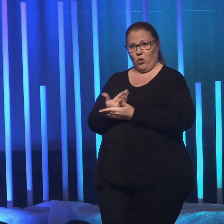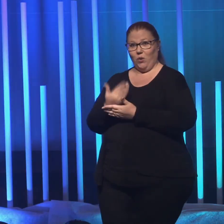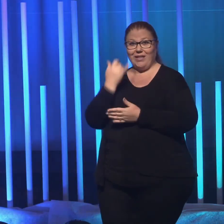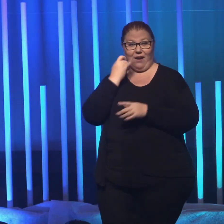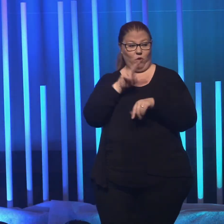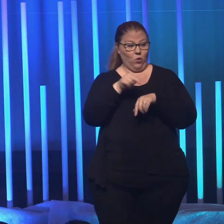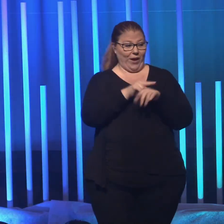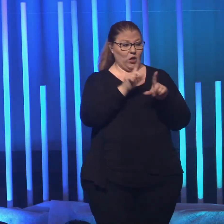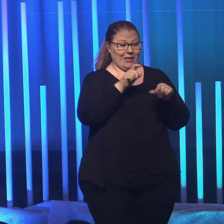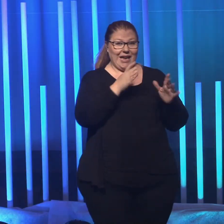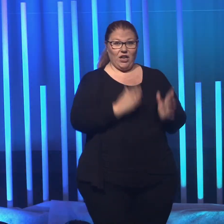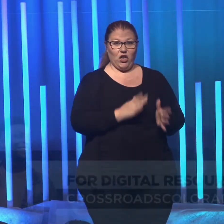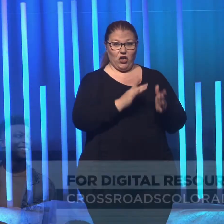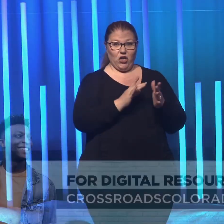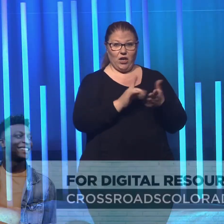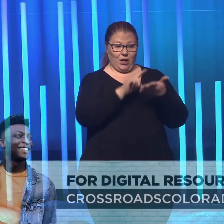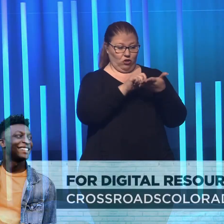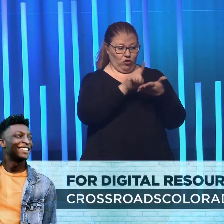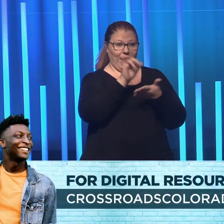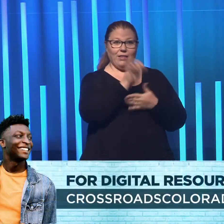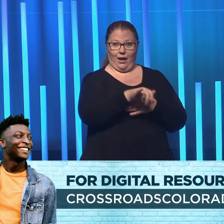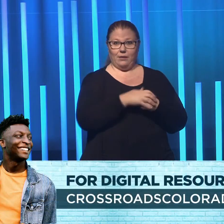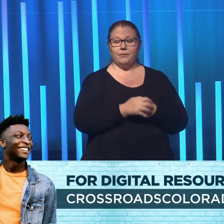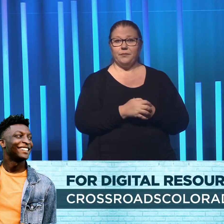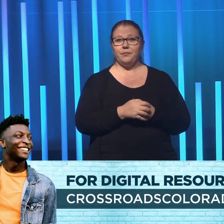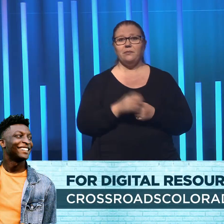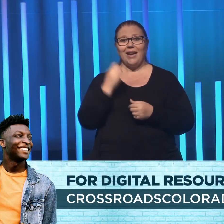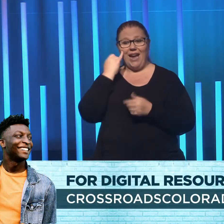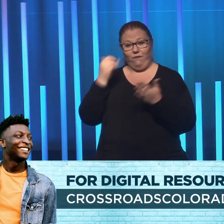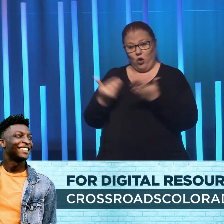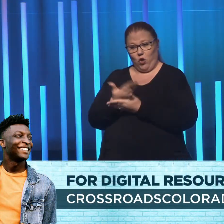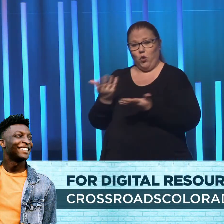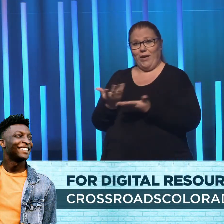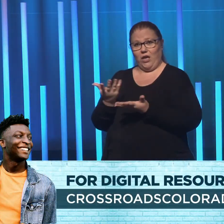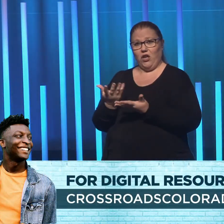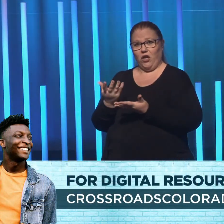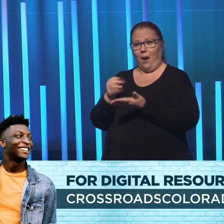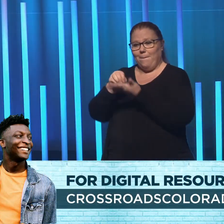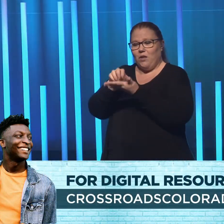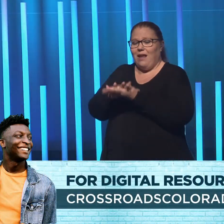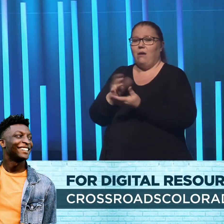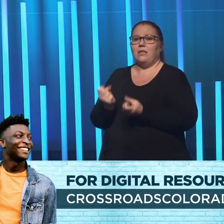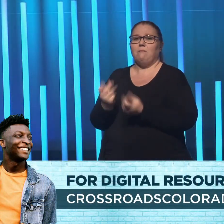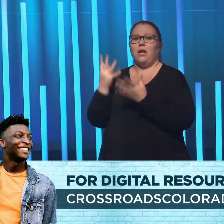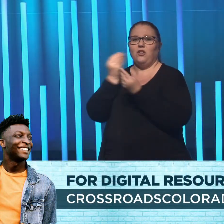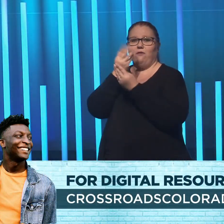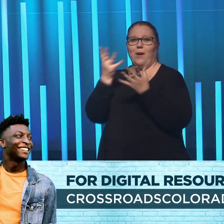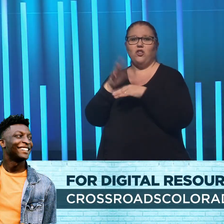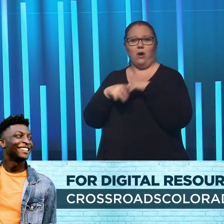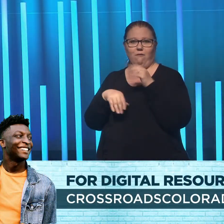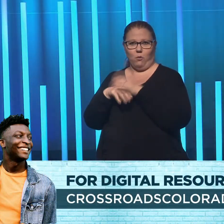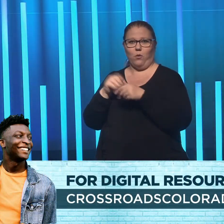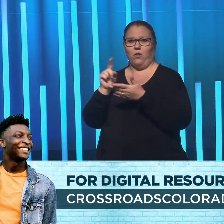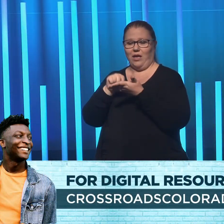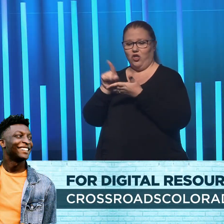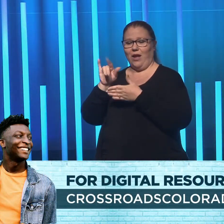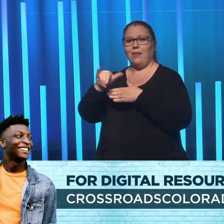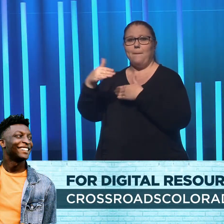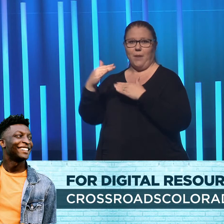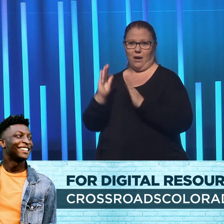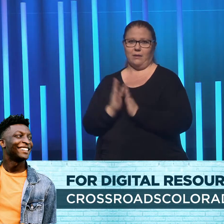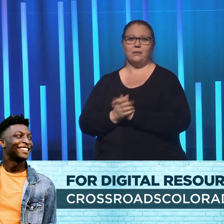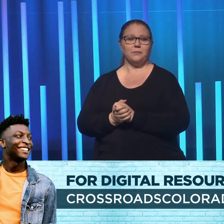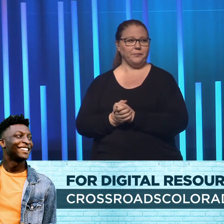regular attender, just check the box regular attender. If you're new here, just share as much info as you're comfortable with and check the I'm new here